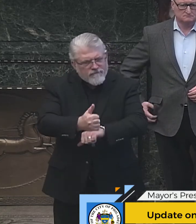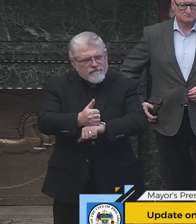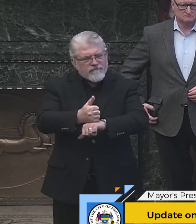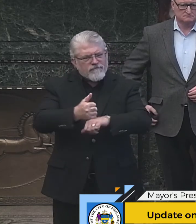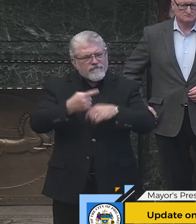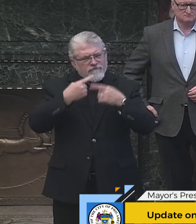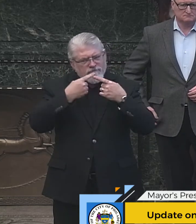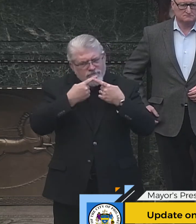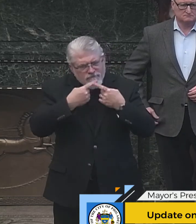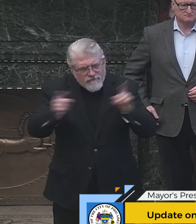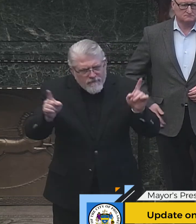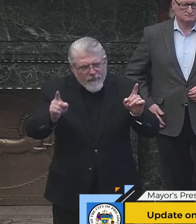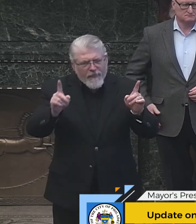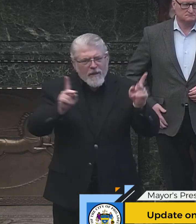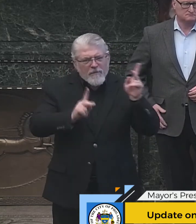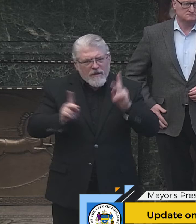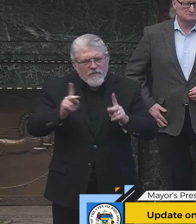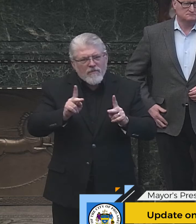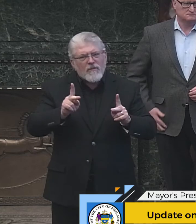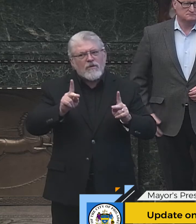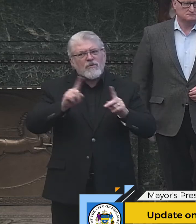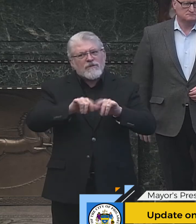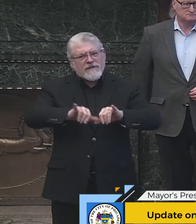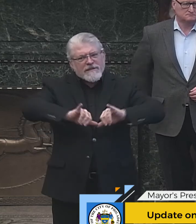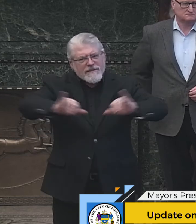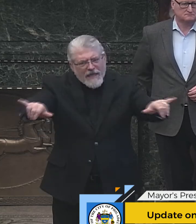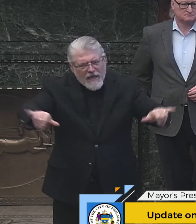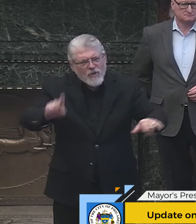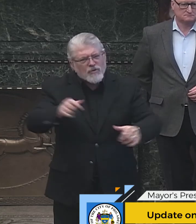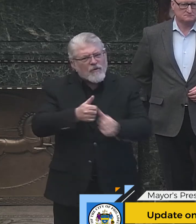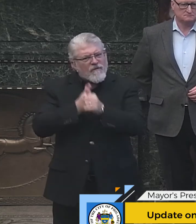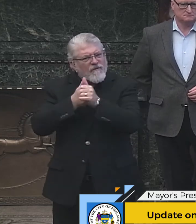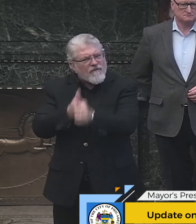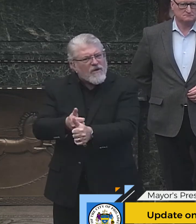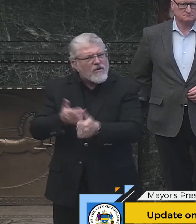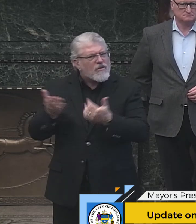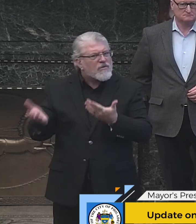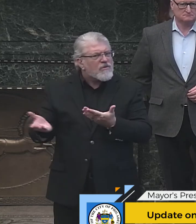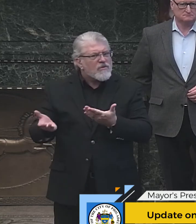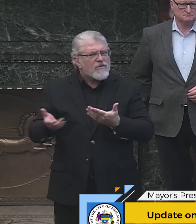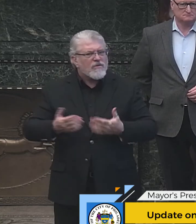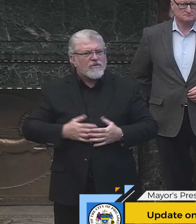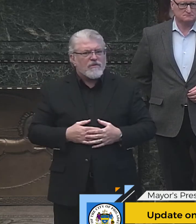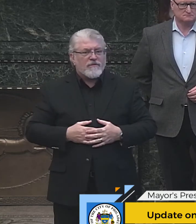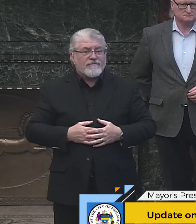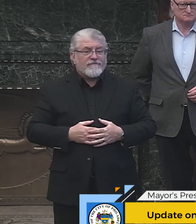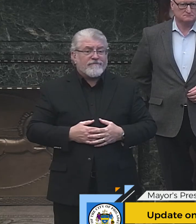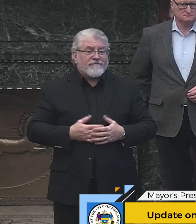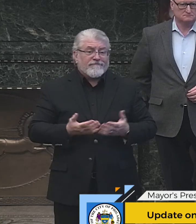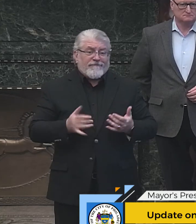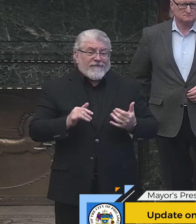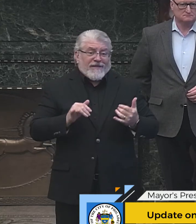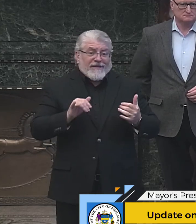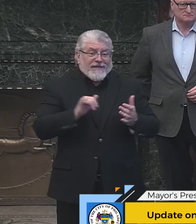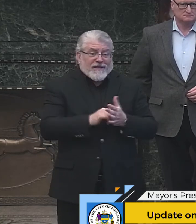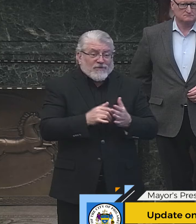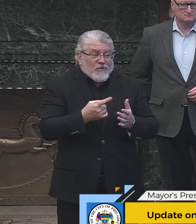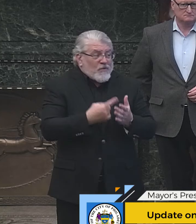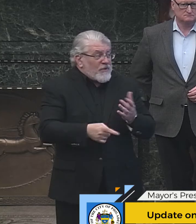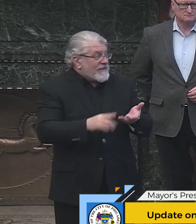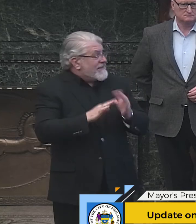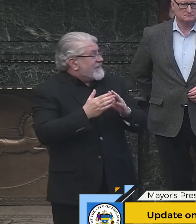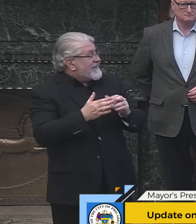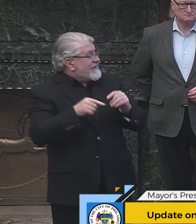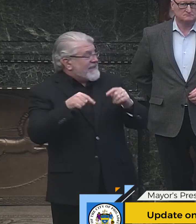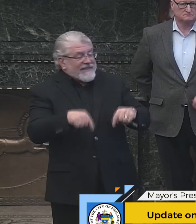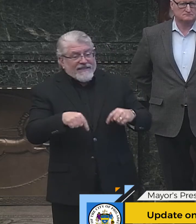announced, I believe yesterday or perhaps this morning, those measures are already measures that the city and the state took.